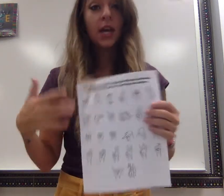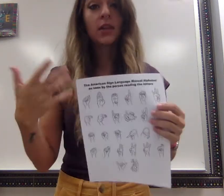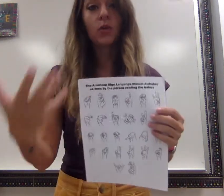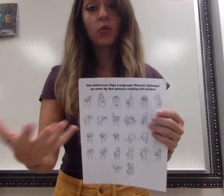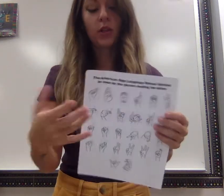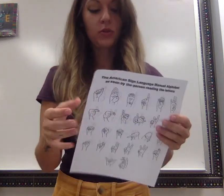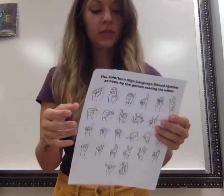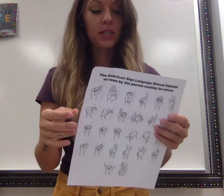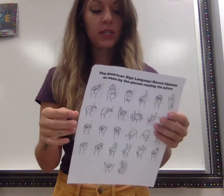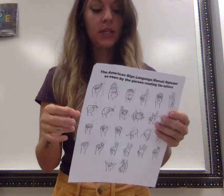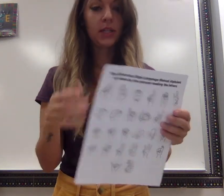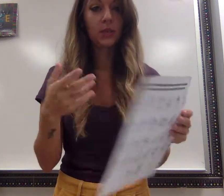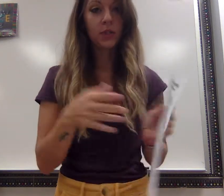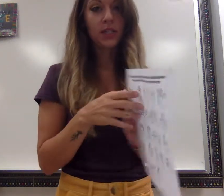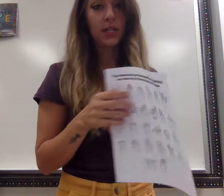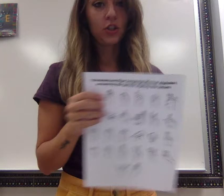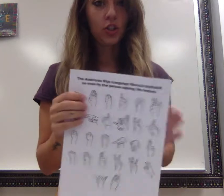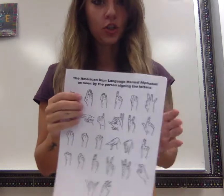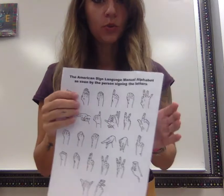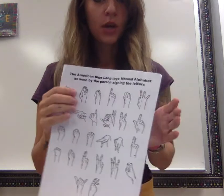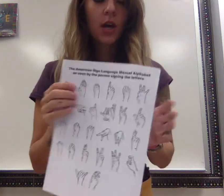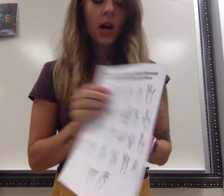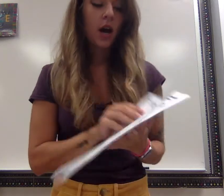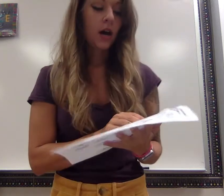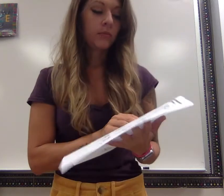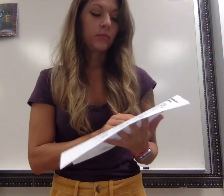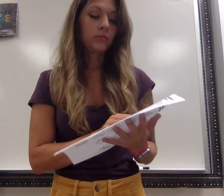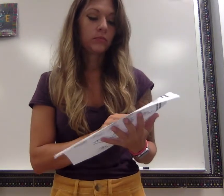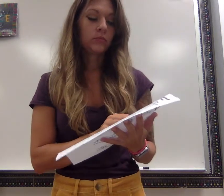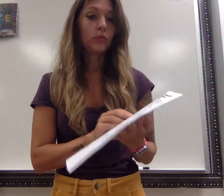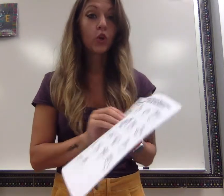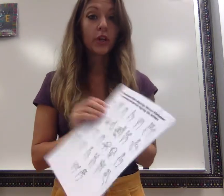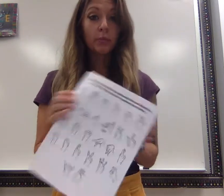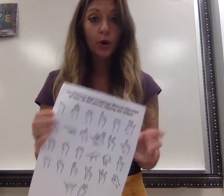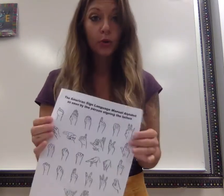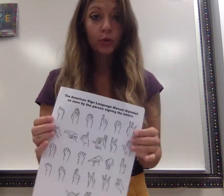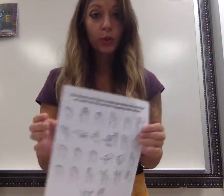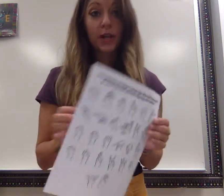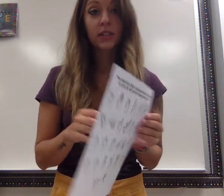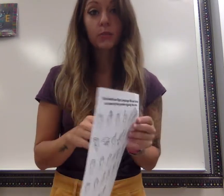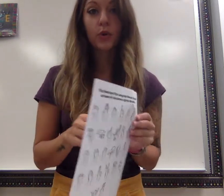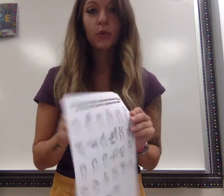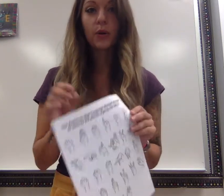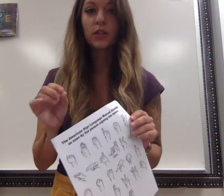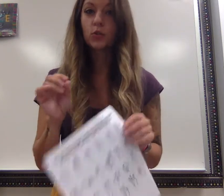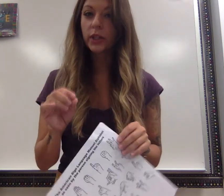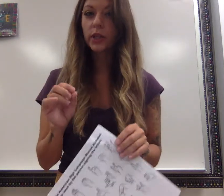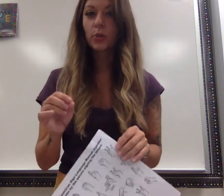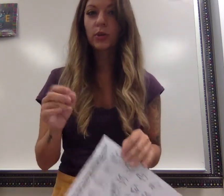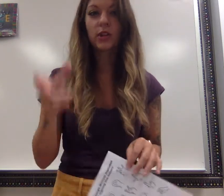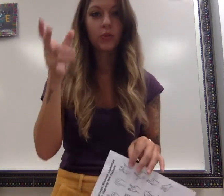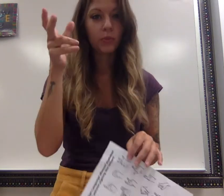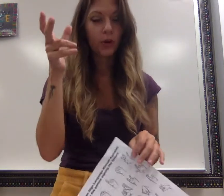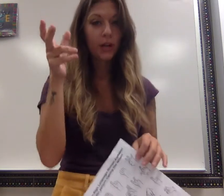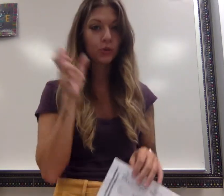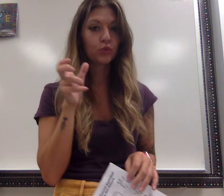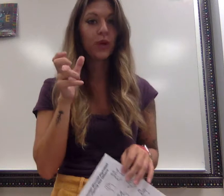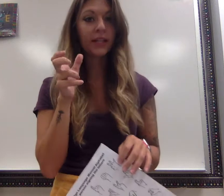and then what you see as someone signing to you. Look at both, practice both, but it's really important that you are able to